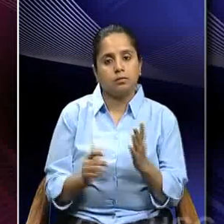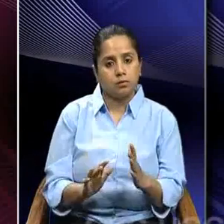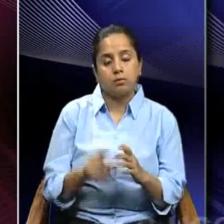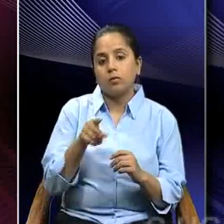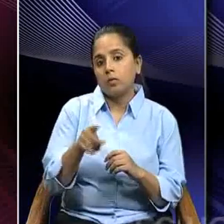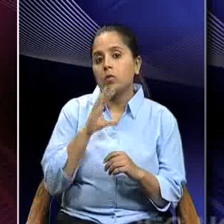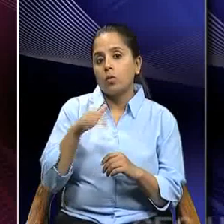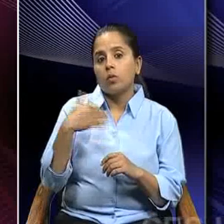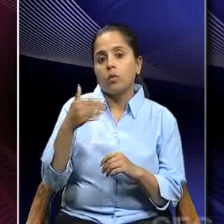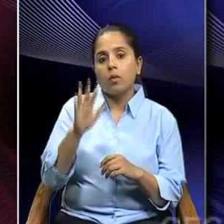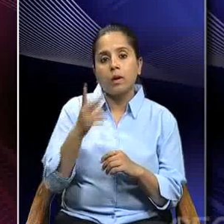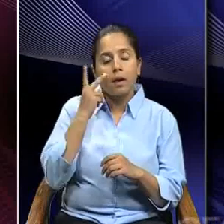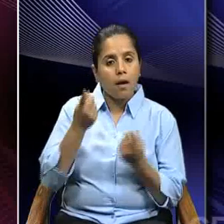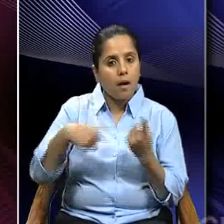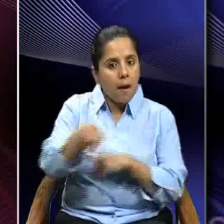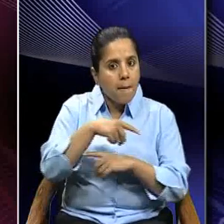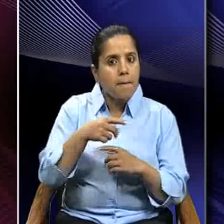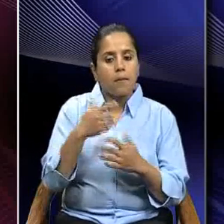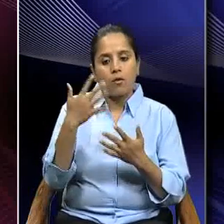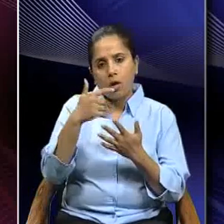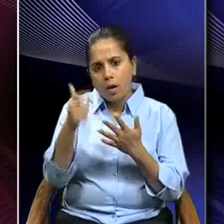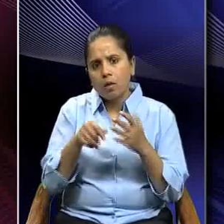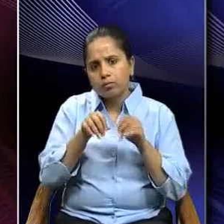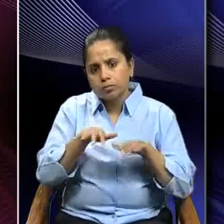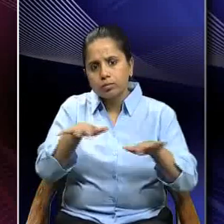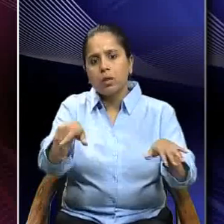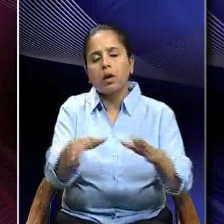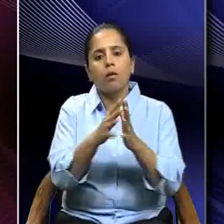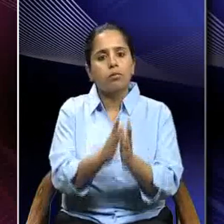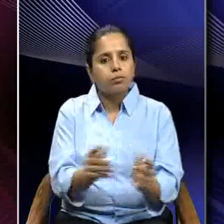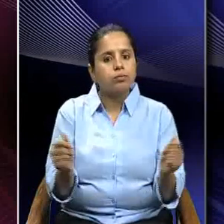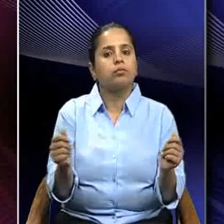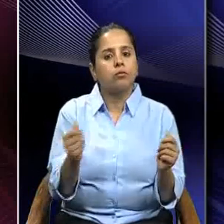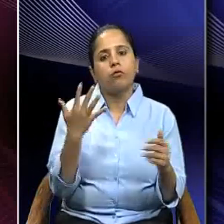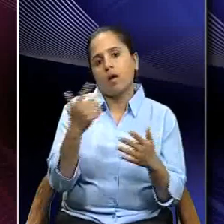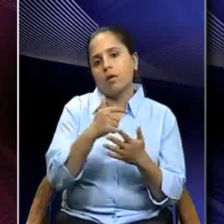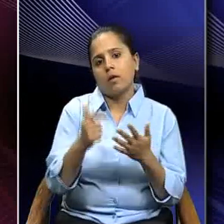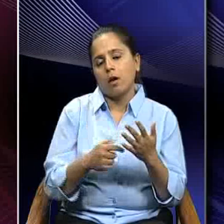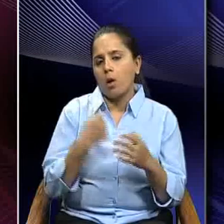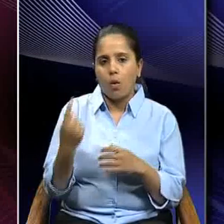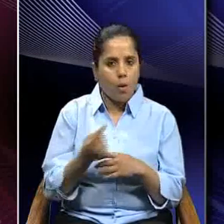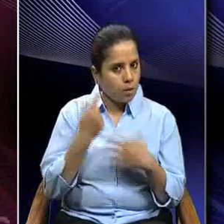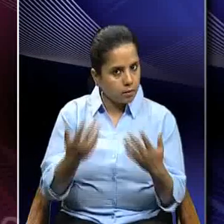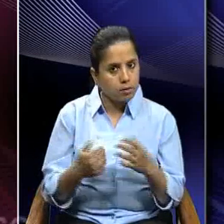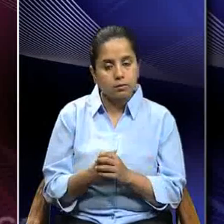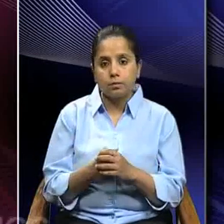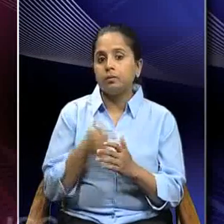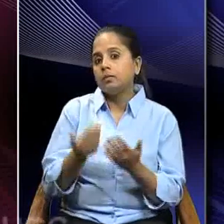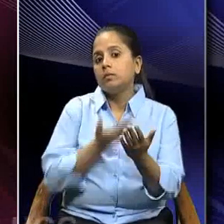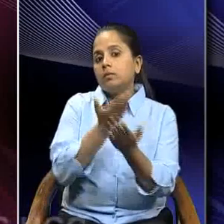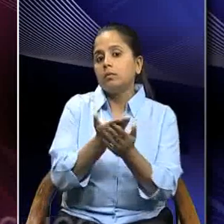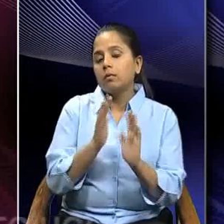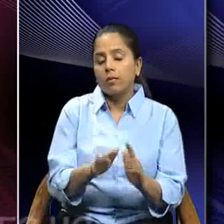eventually goes out into those 5 elements only, it dissolves into those 5 elements only, which offers a